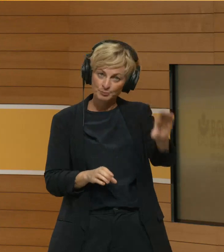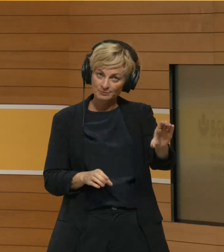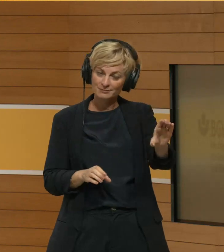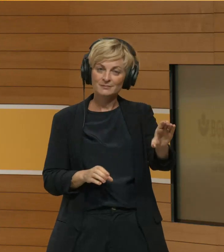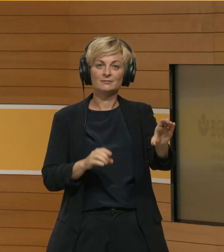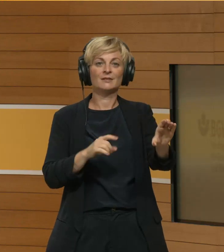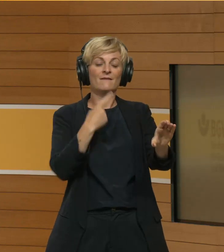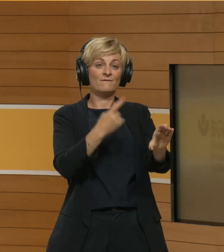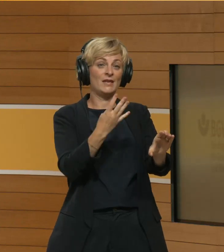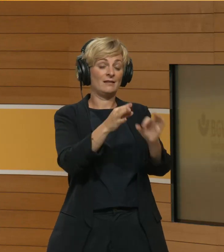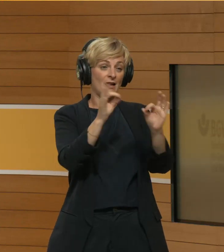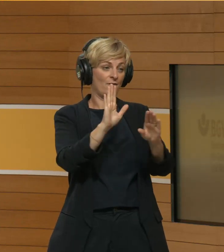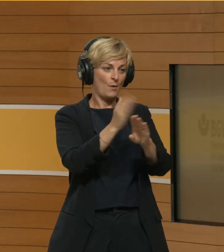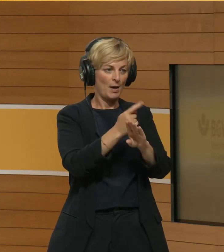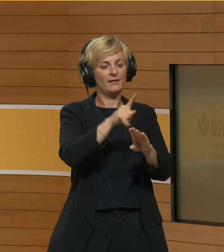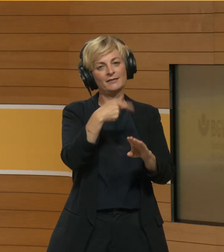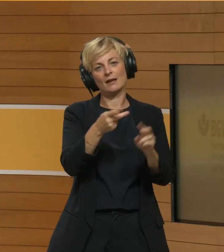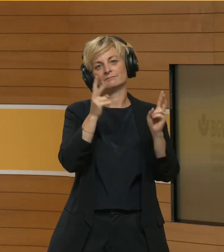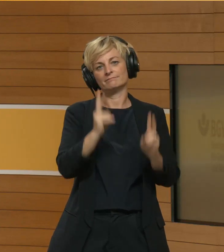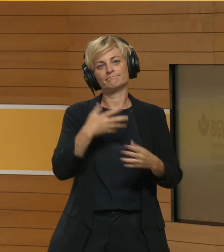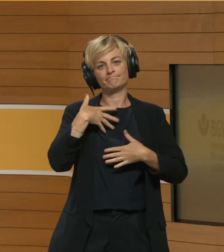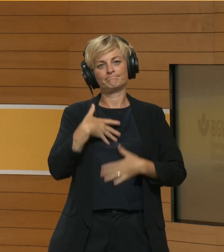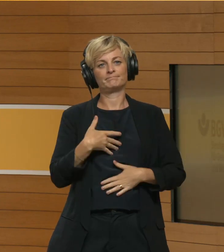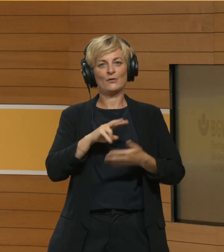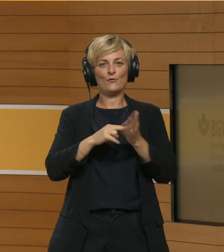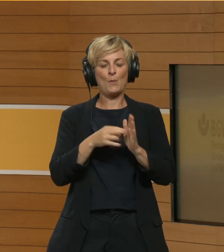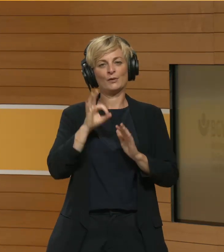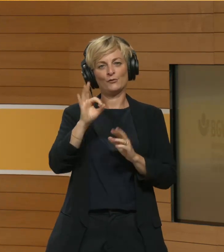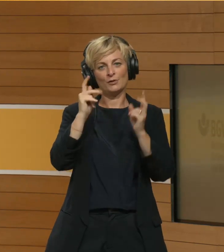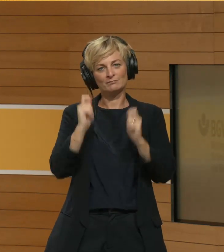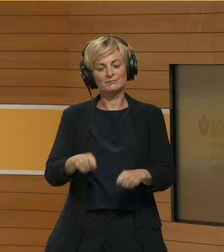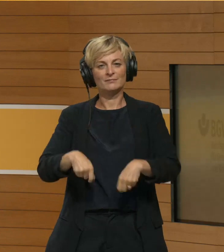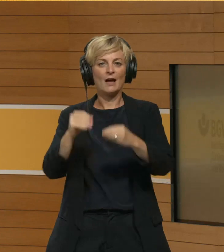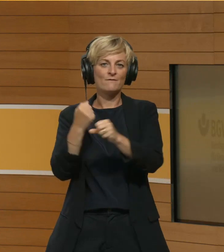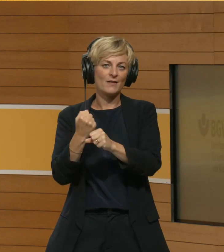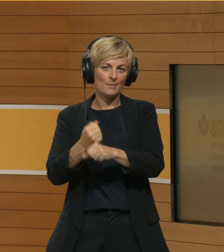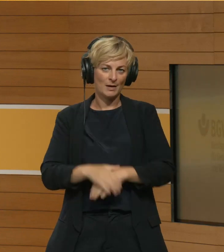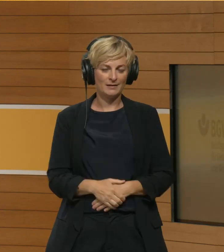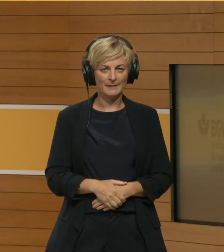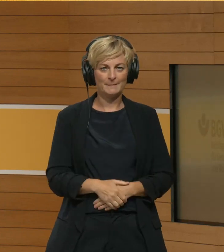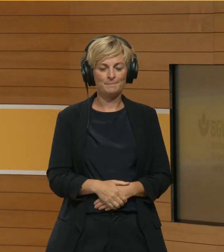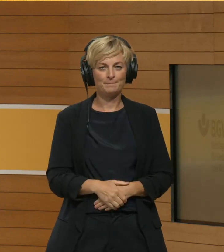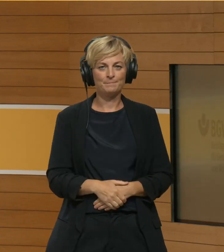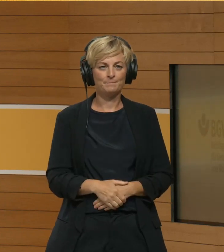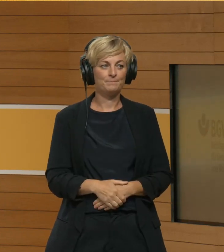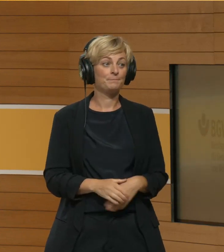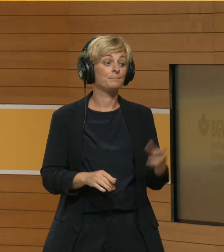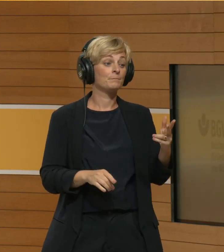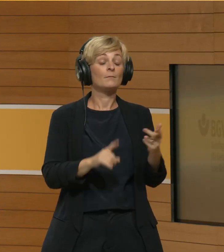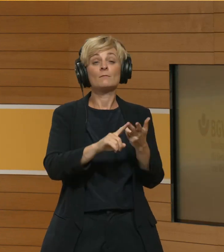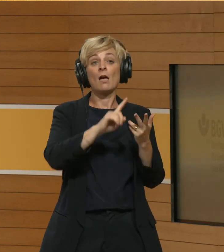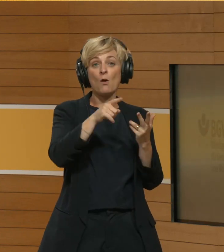have a so-called who we are. So every ward is going to introduce themselves in a short